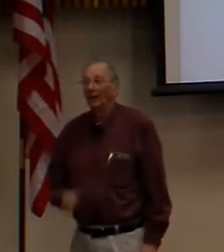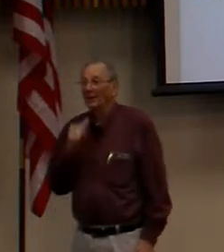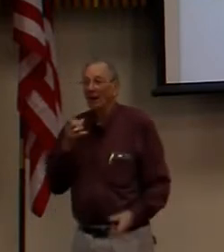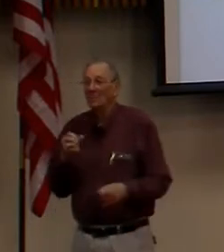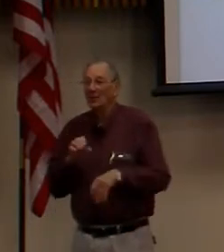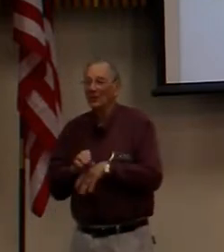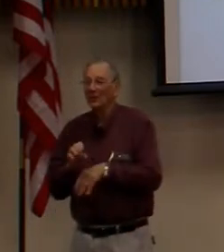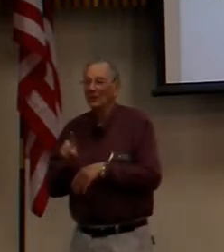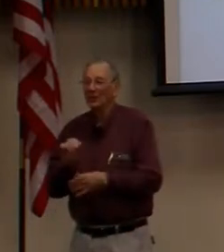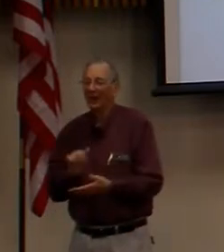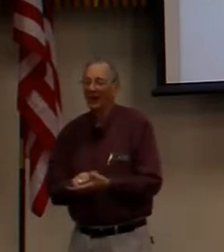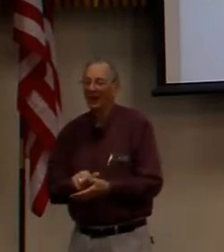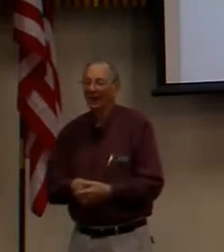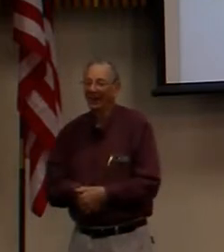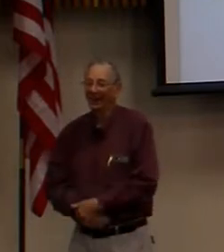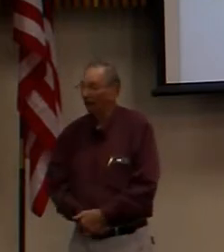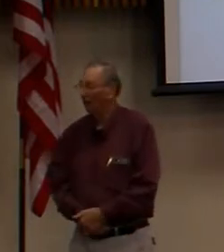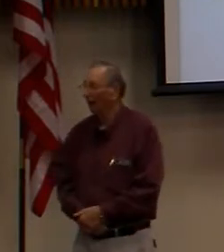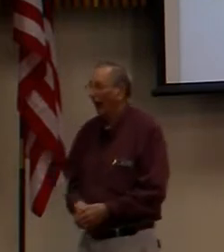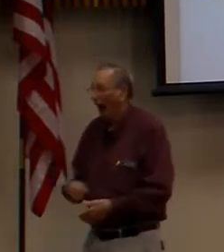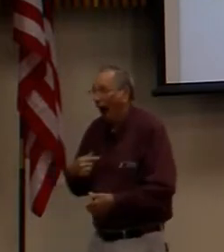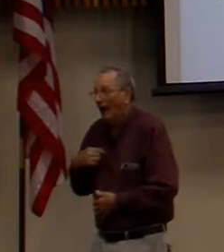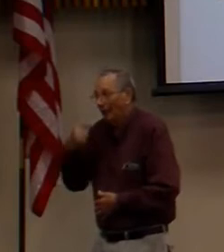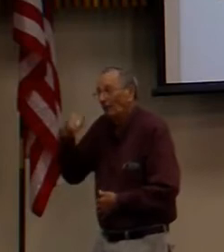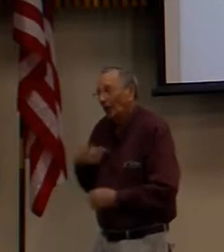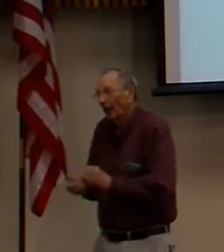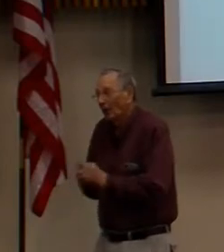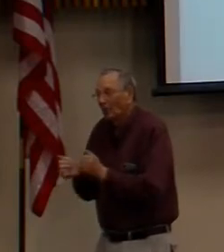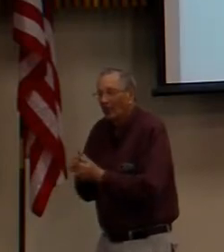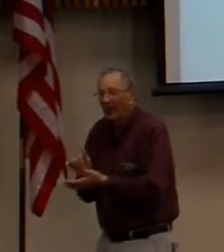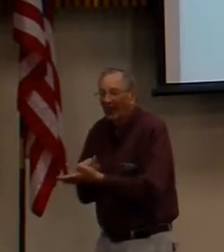can help you with that need. Oops.